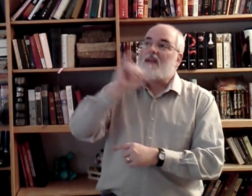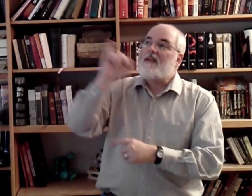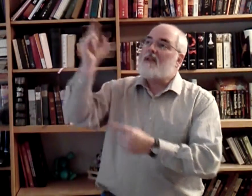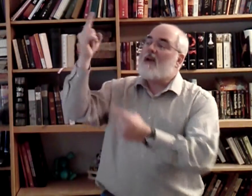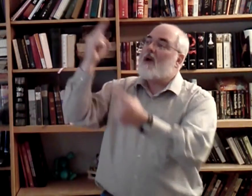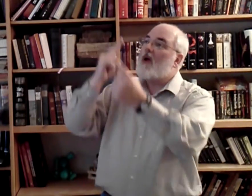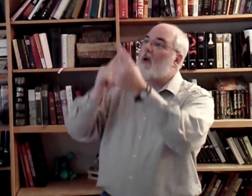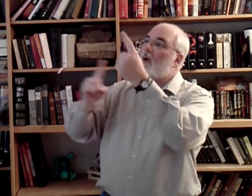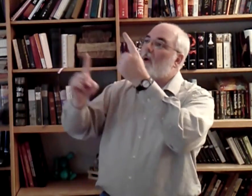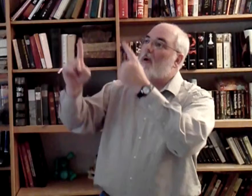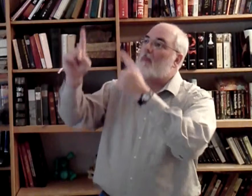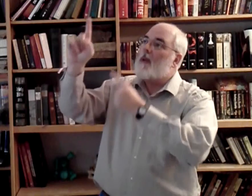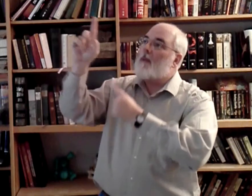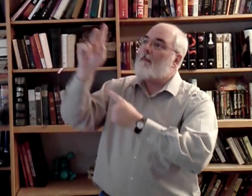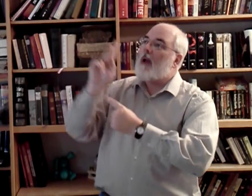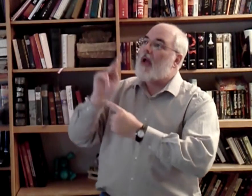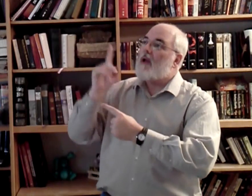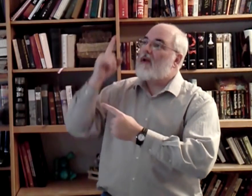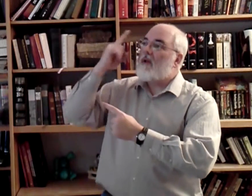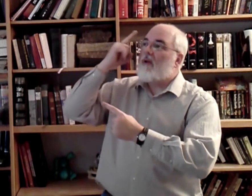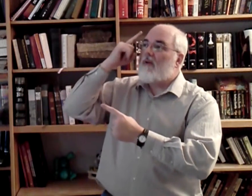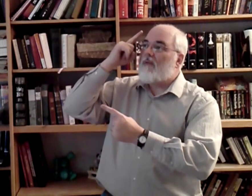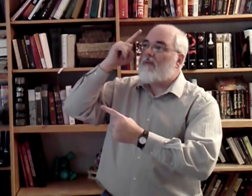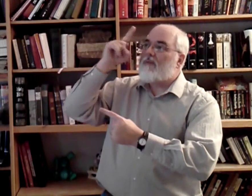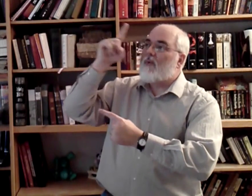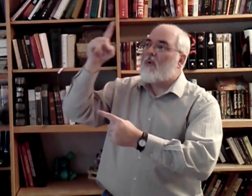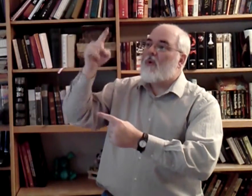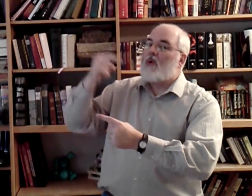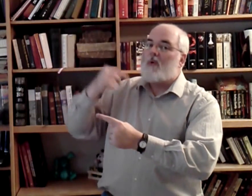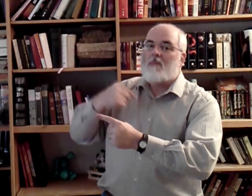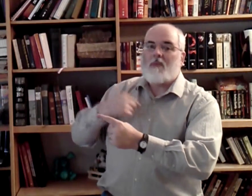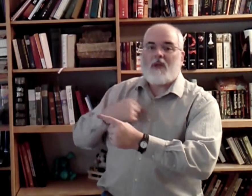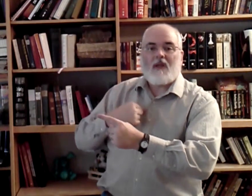he's coming back for me